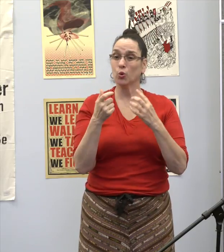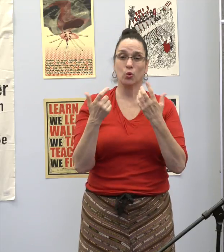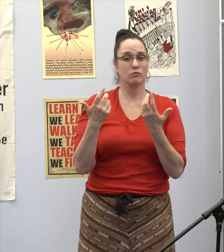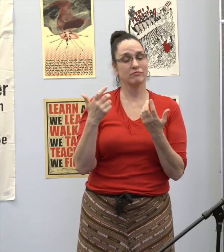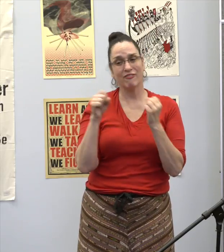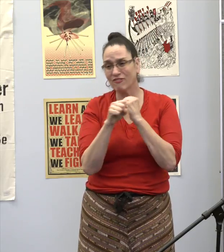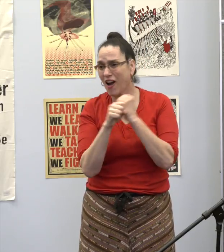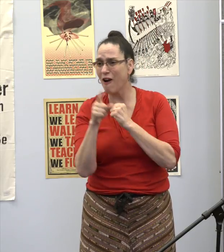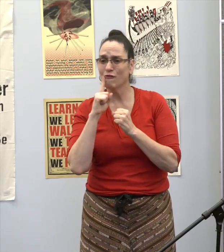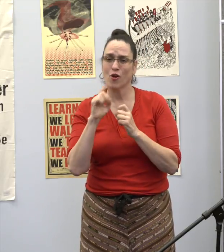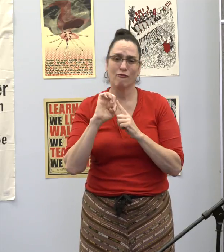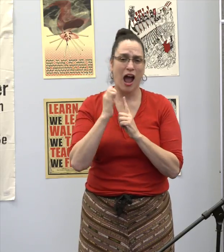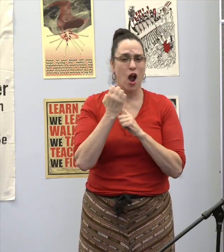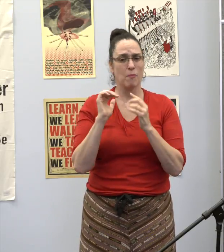there.